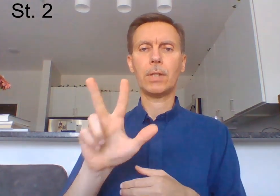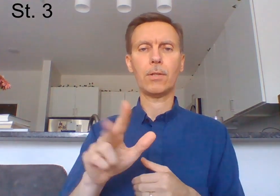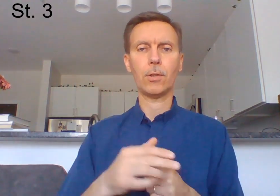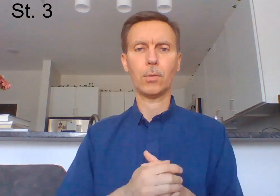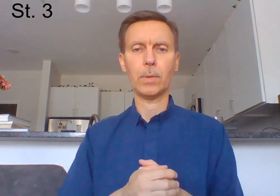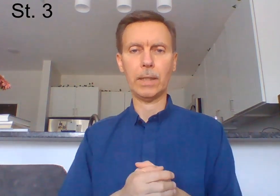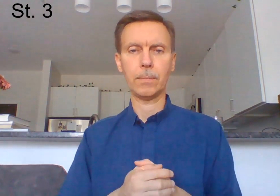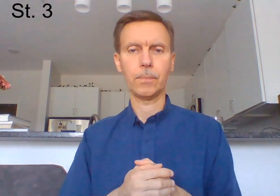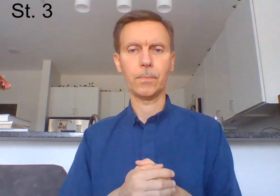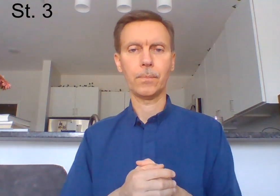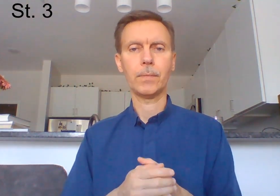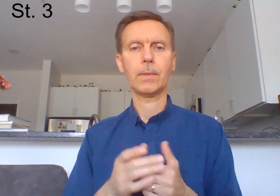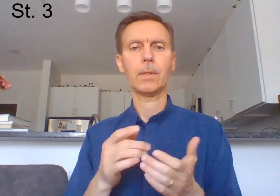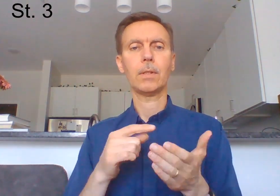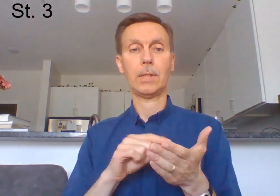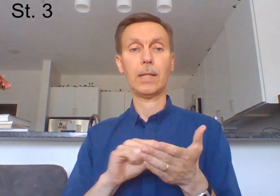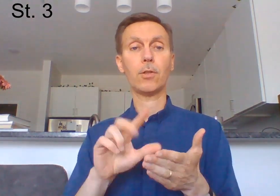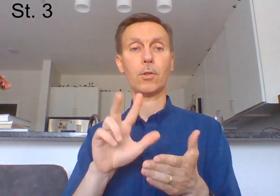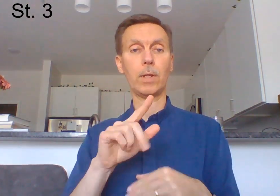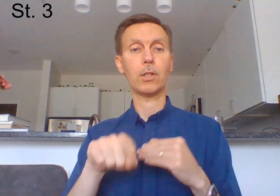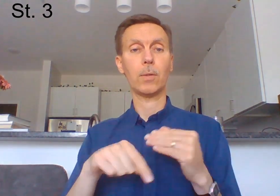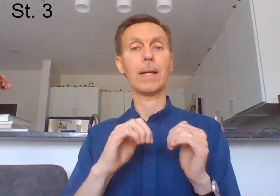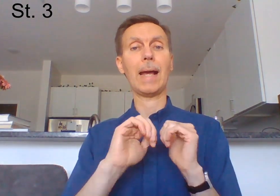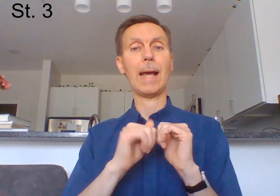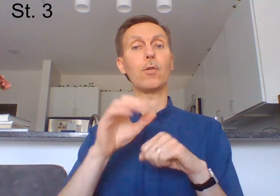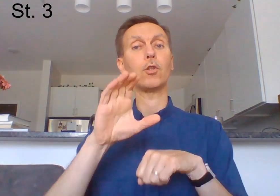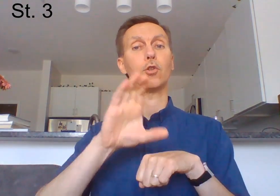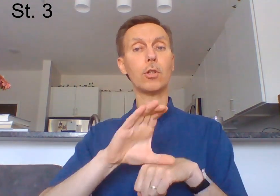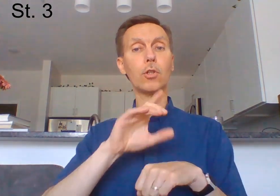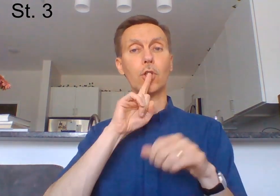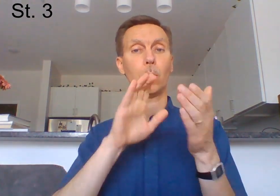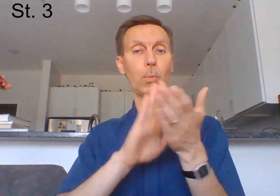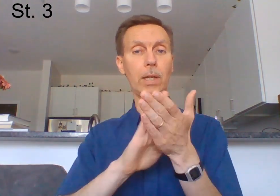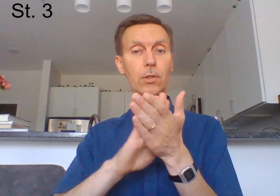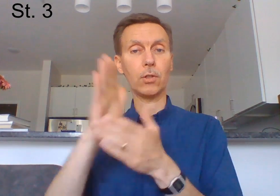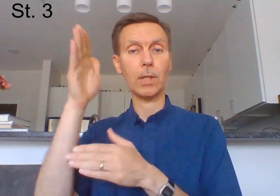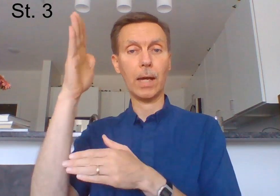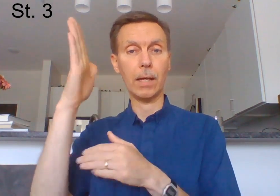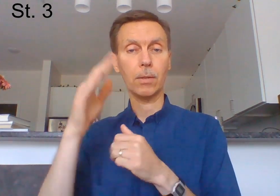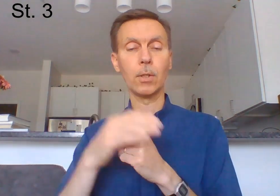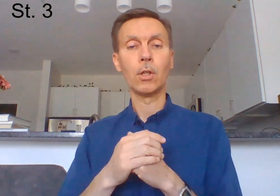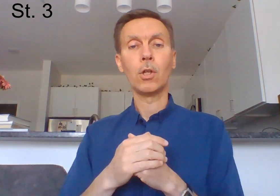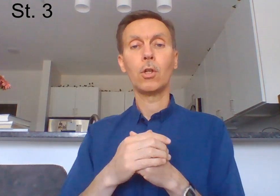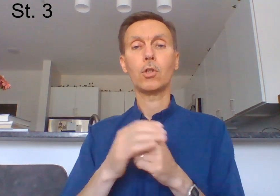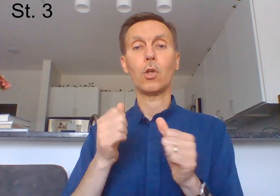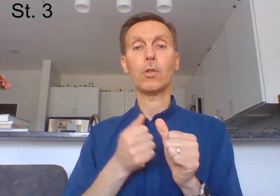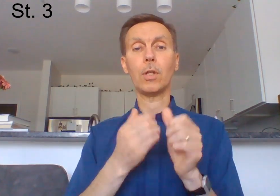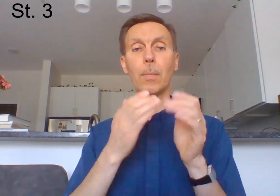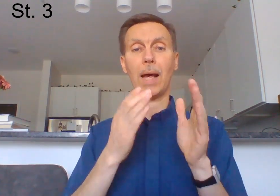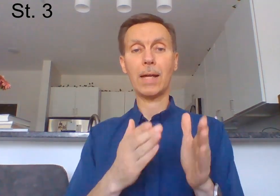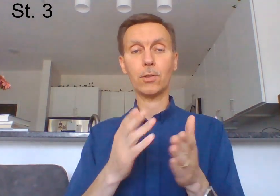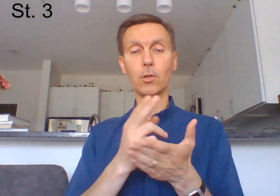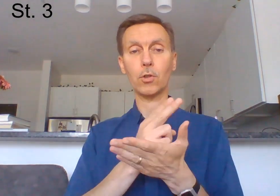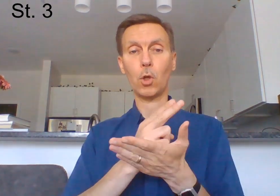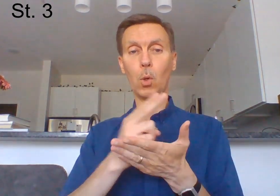Stanza 3. Stanza 3 is about how the church praises God. So the apostles,